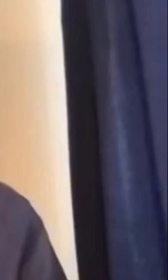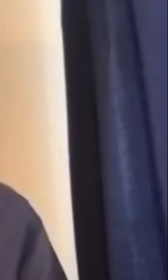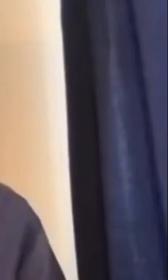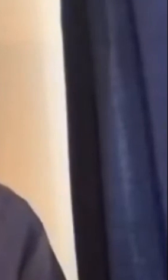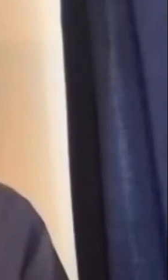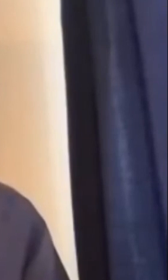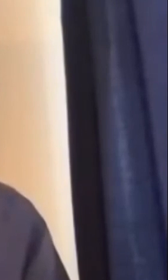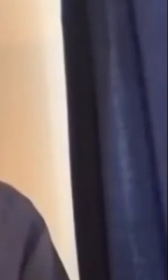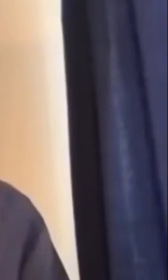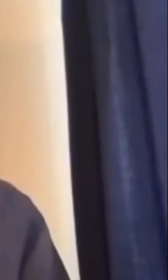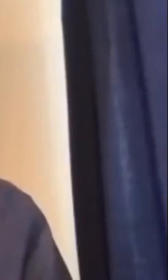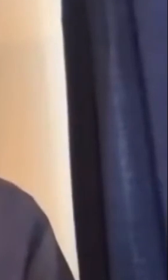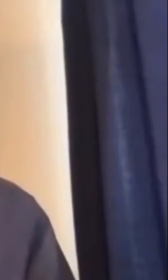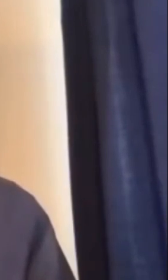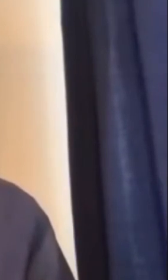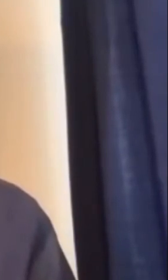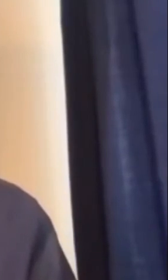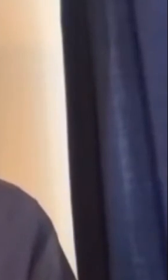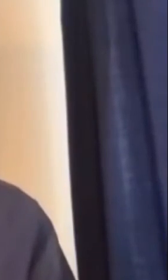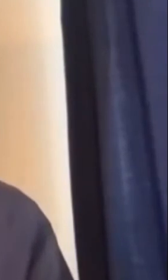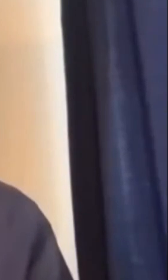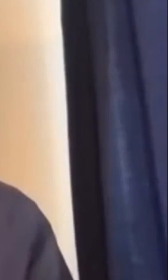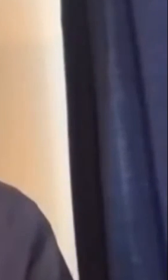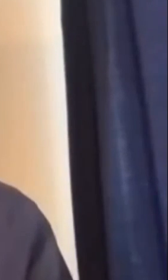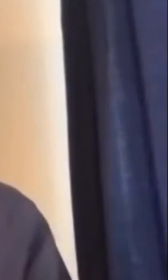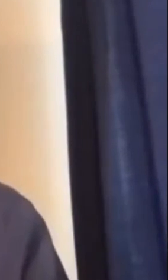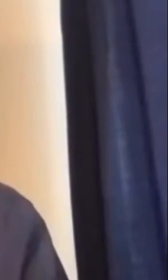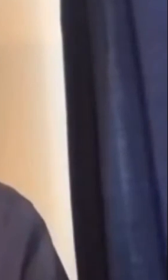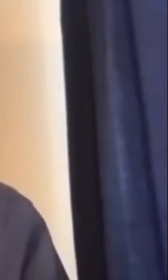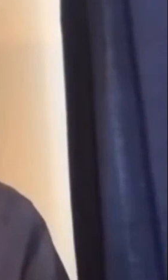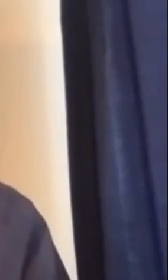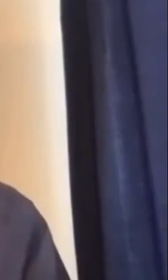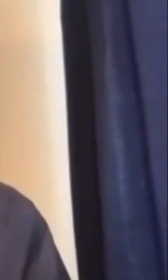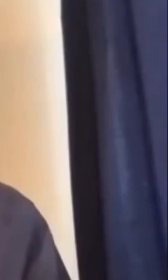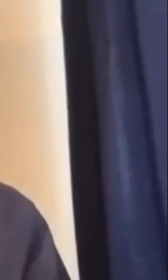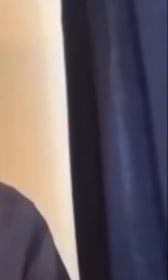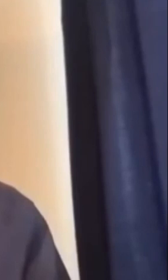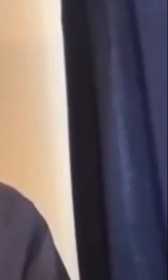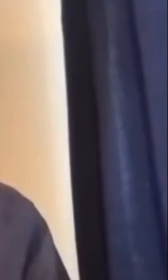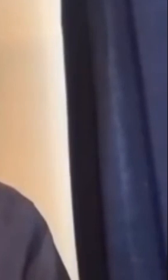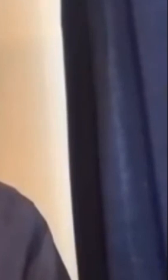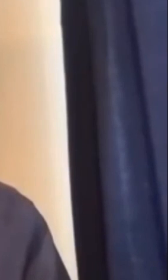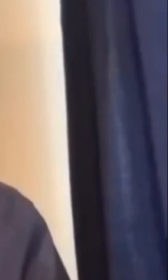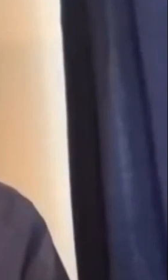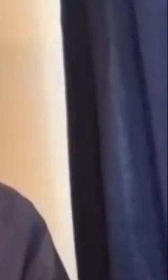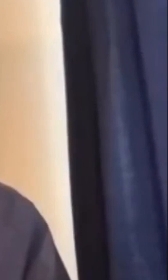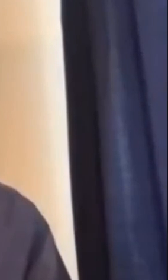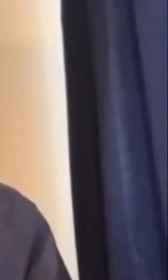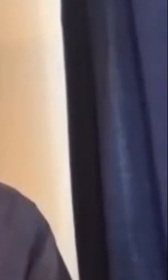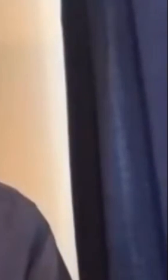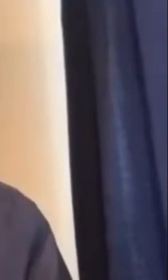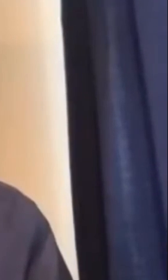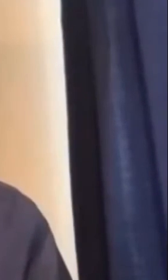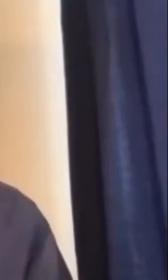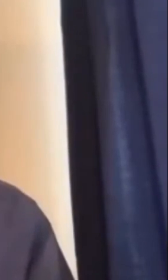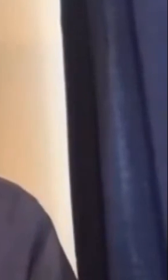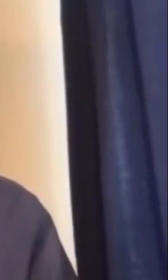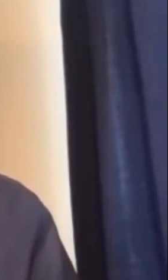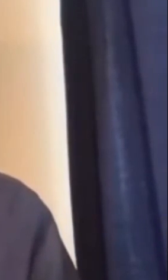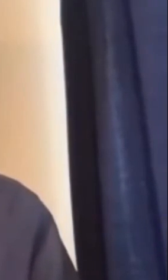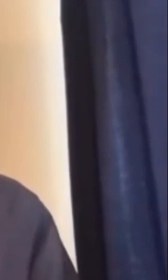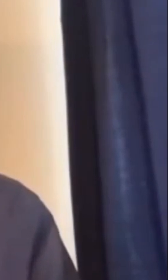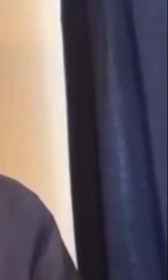educational establishments go back, how will you ensure that care agencies giving vital support to young carers in the family